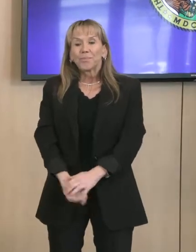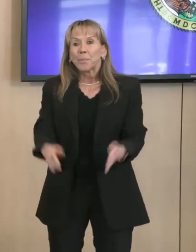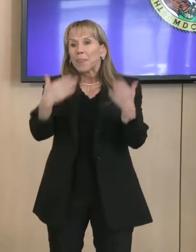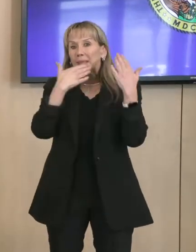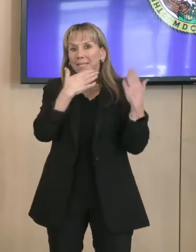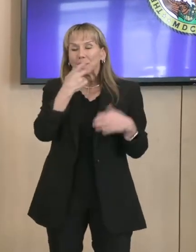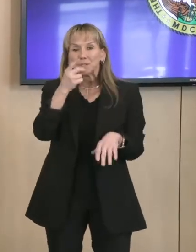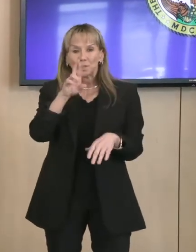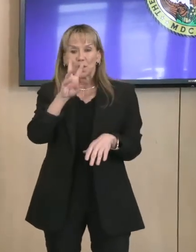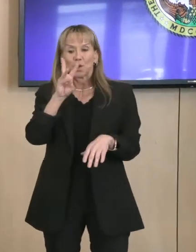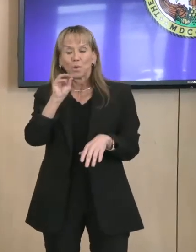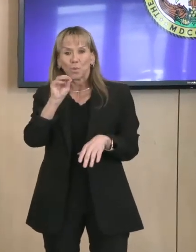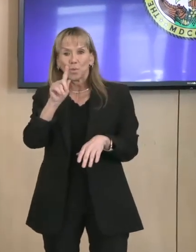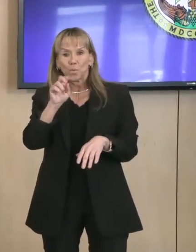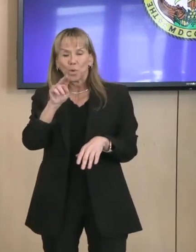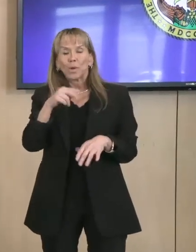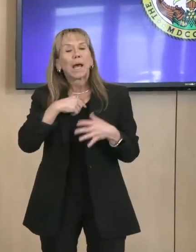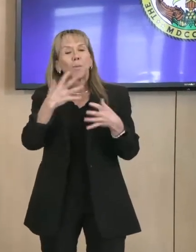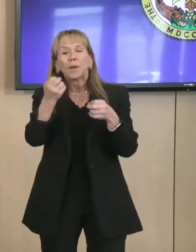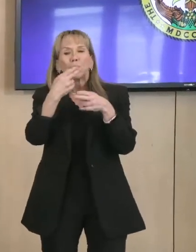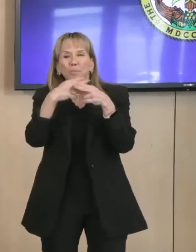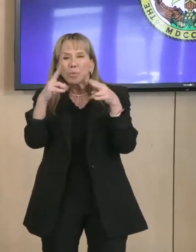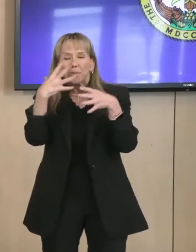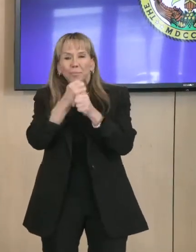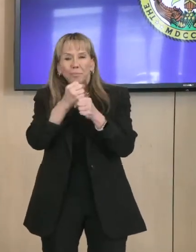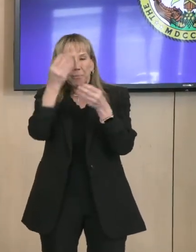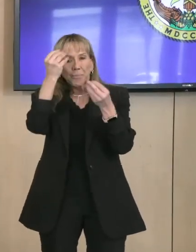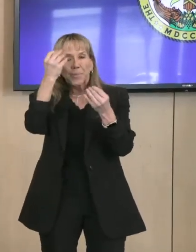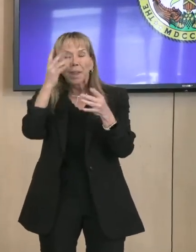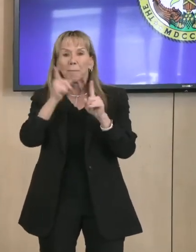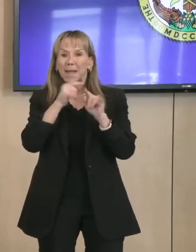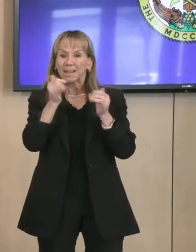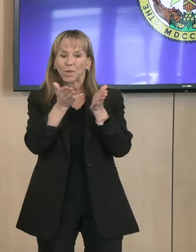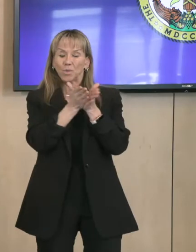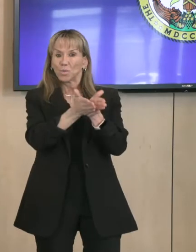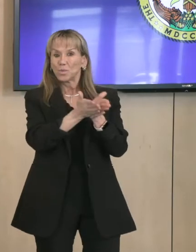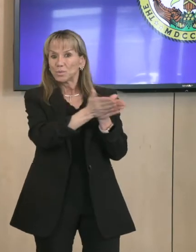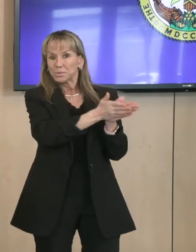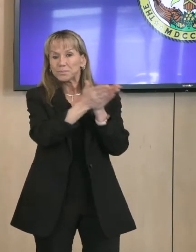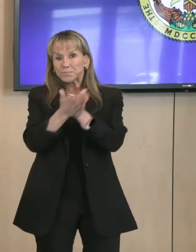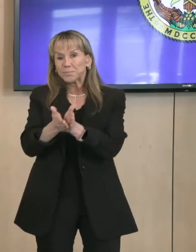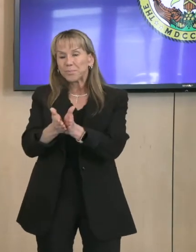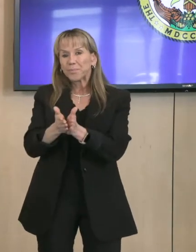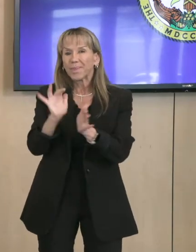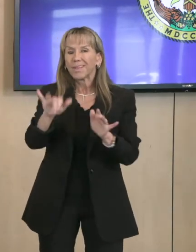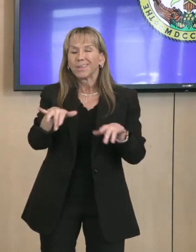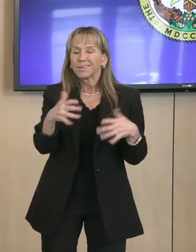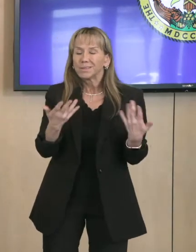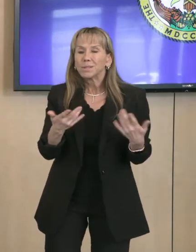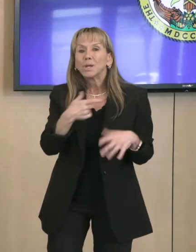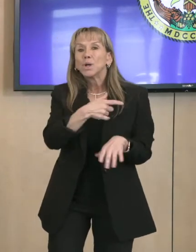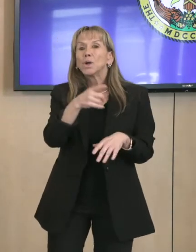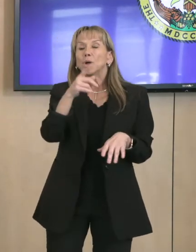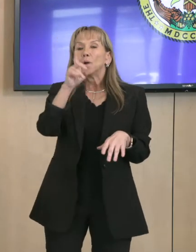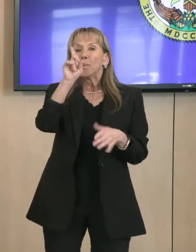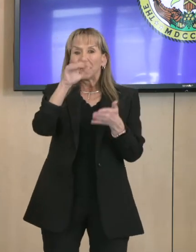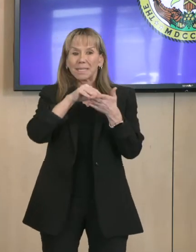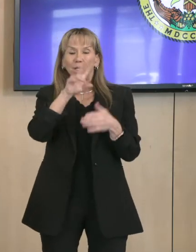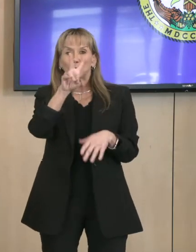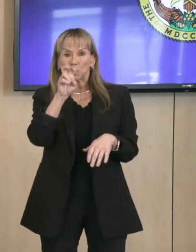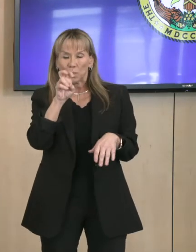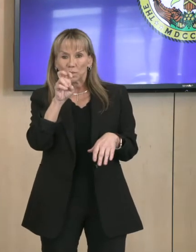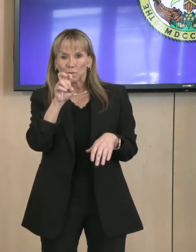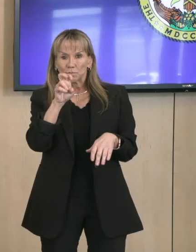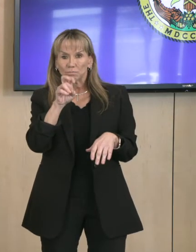Thank you, Dr. Wooden. I wanted to give a brief update on the cruise ship situation. Approximately 1,200